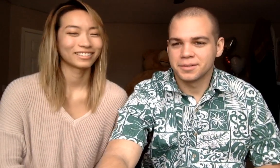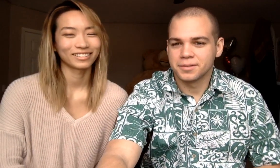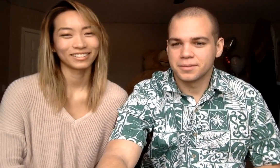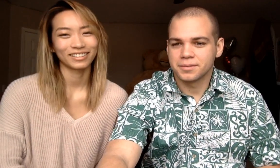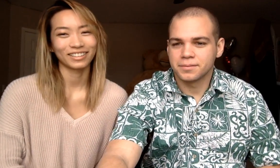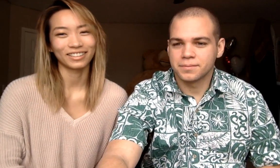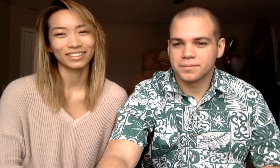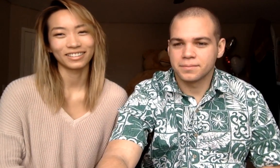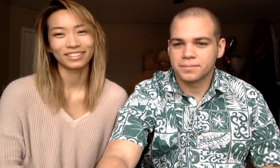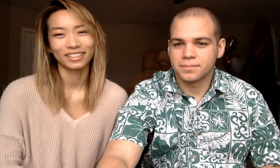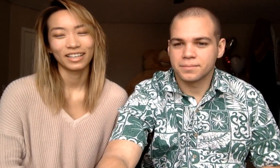Yeah.